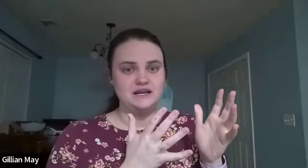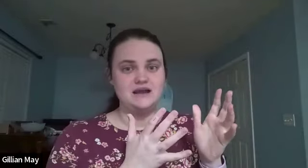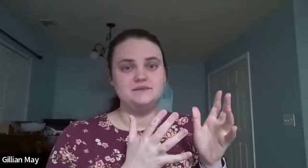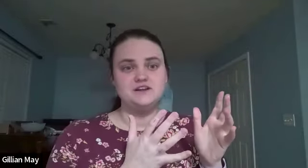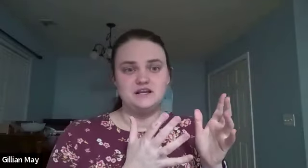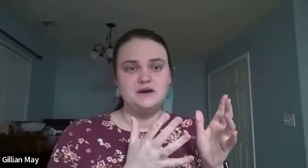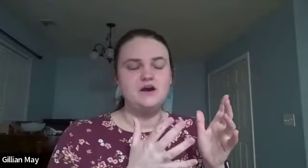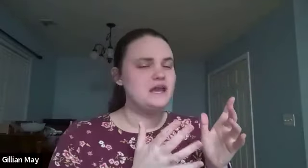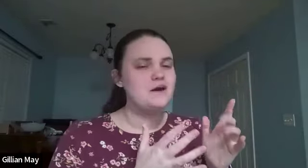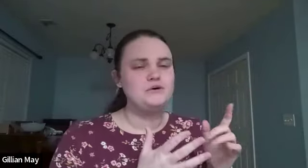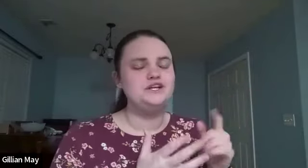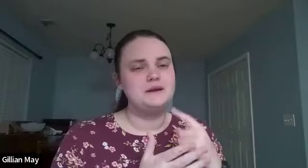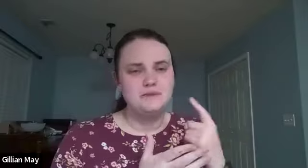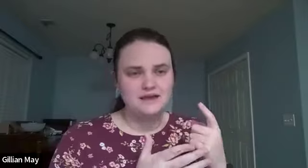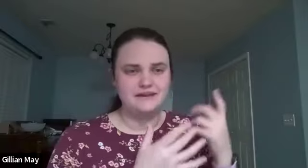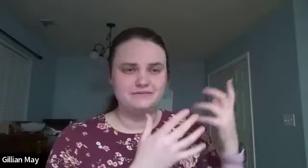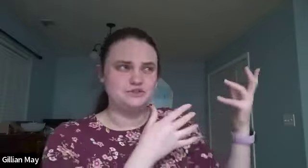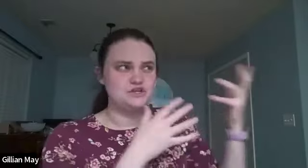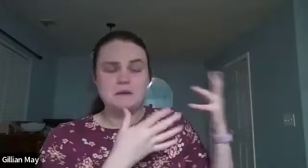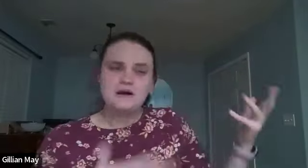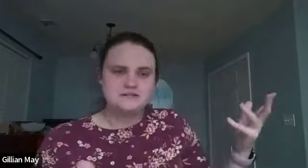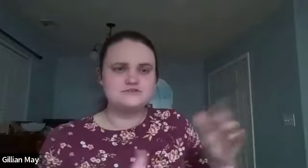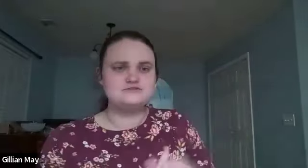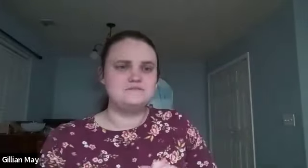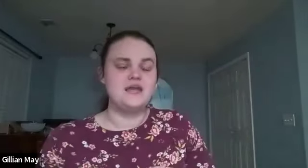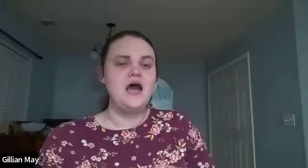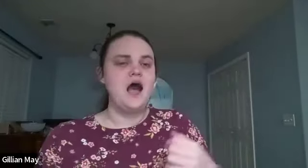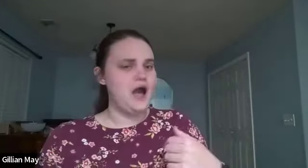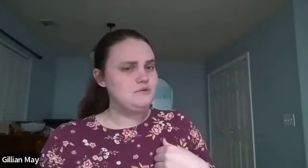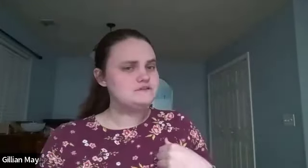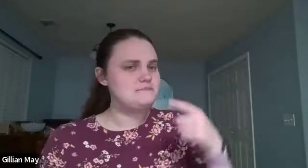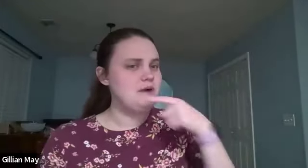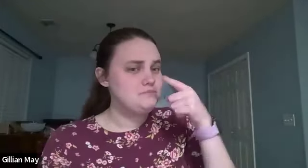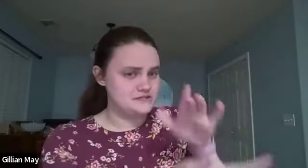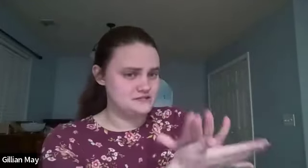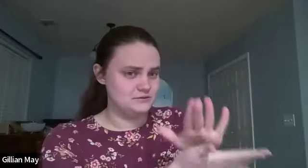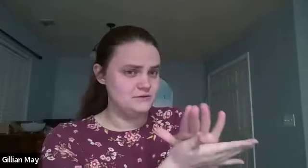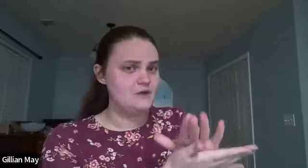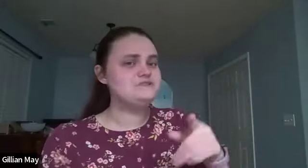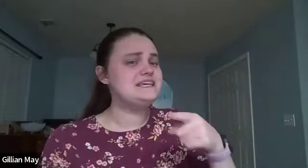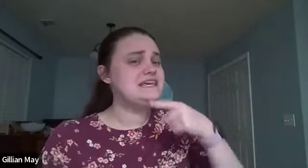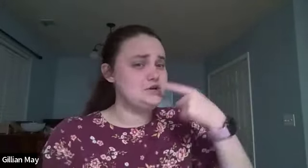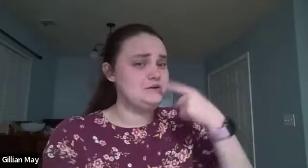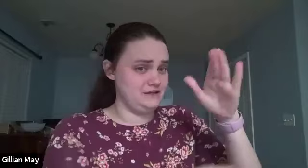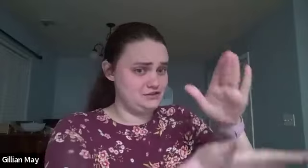and I might be talking about, oh yeah, well, you know, and like we're talking about public schools or something. I won't say public school. I will say hearing